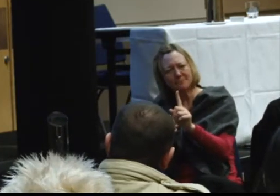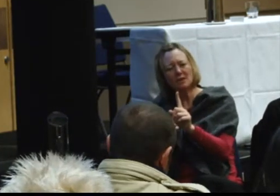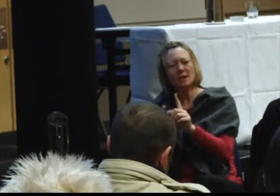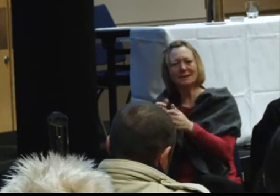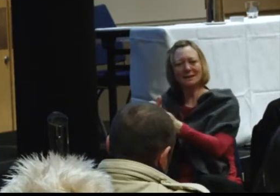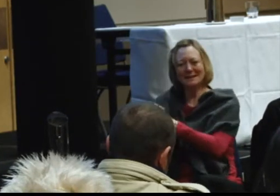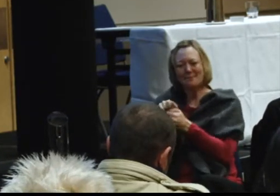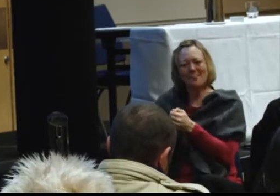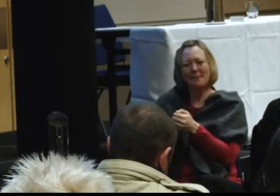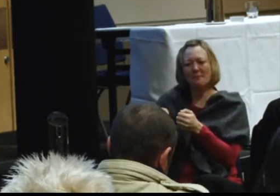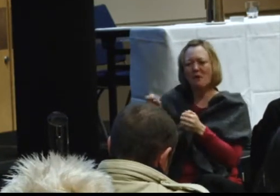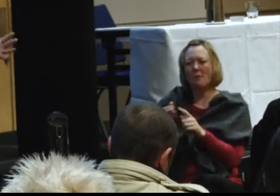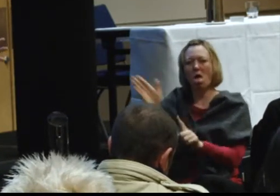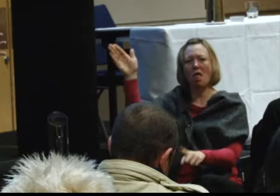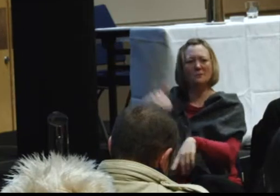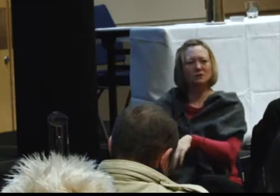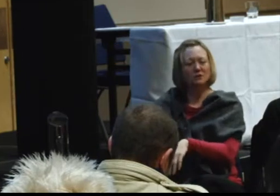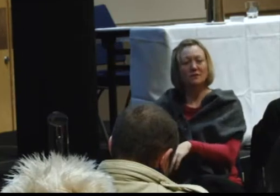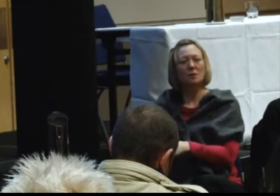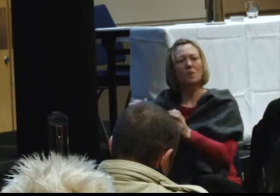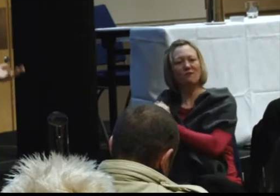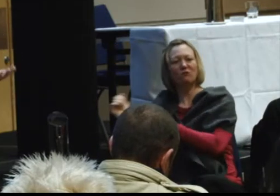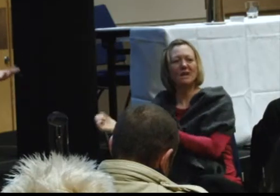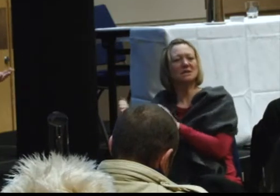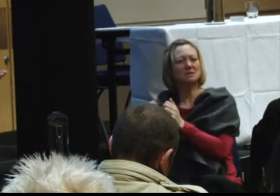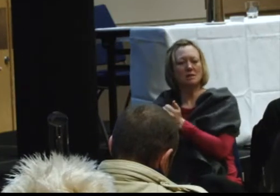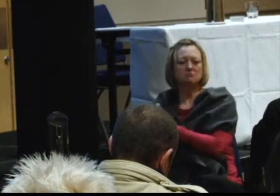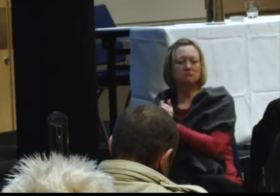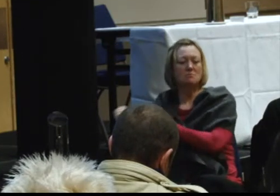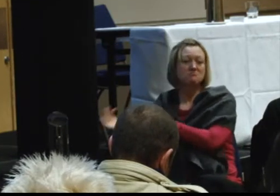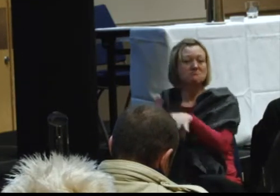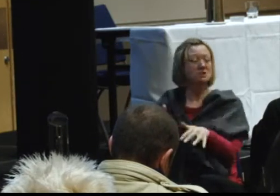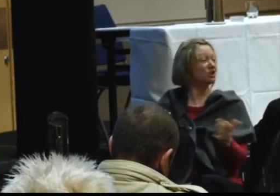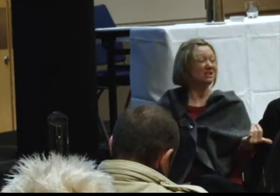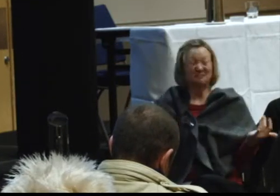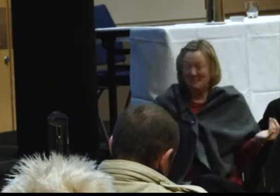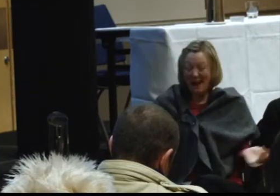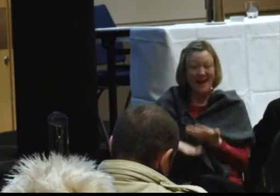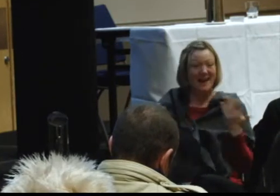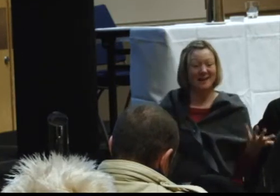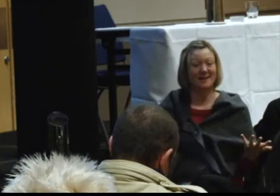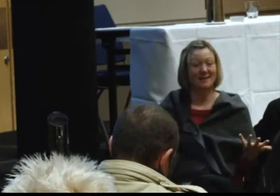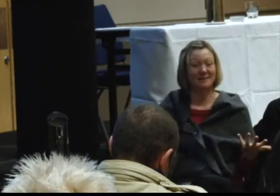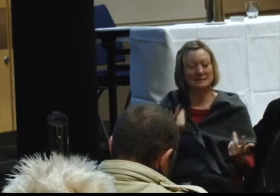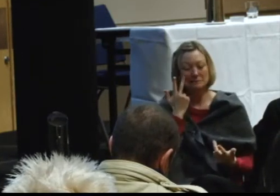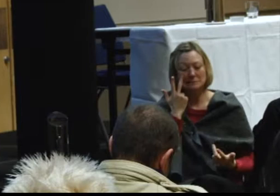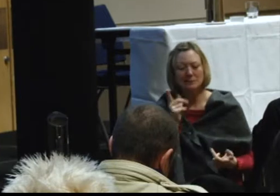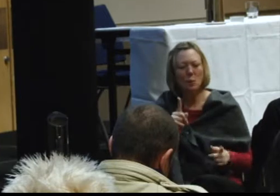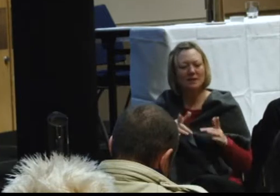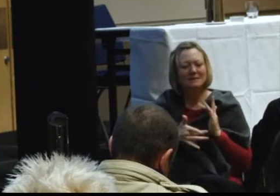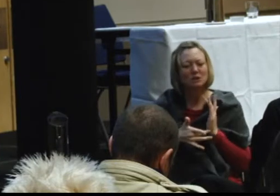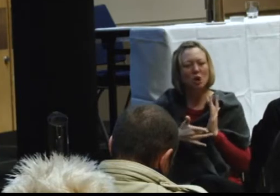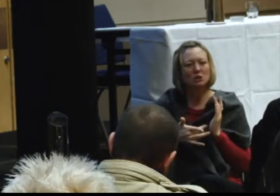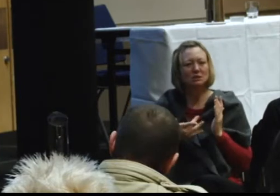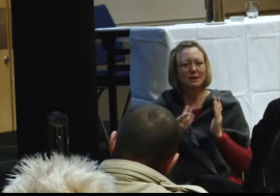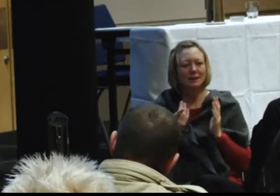so that the students can go in with their friends, with their peer groups, and they can literally just play. They can see what the technology allows them to do, and